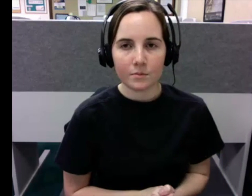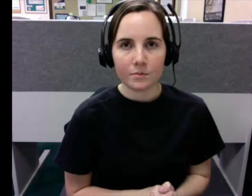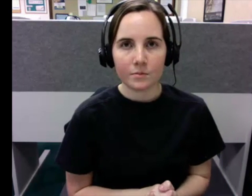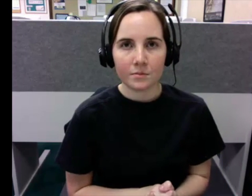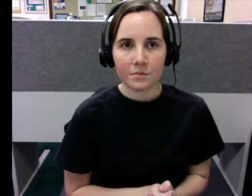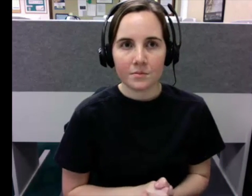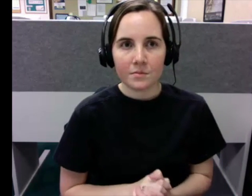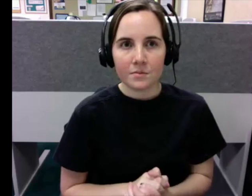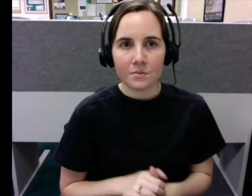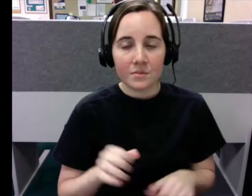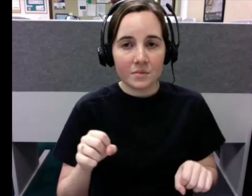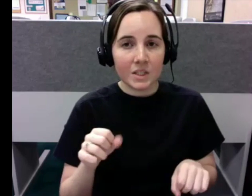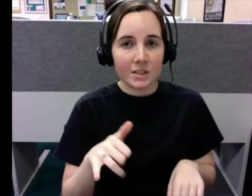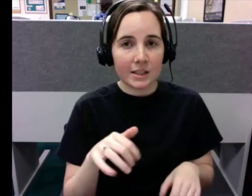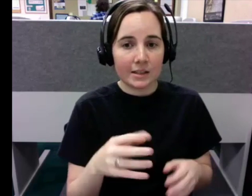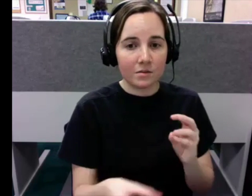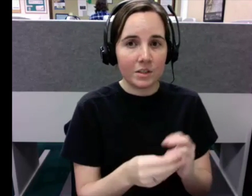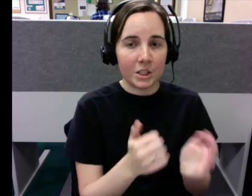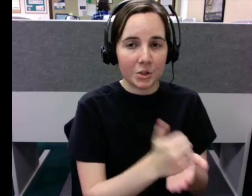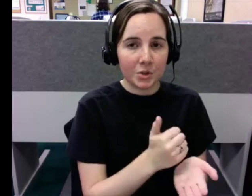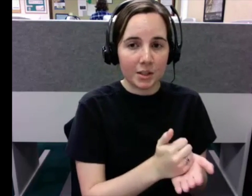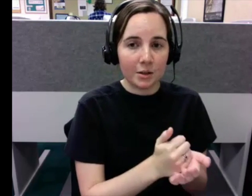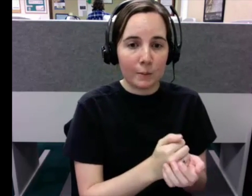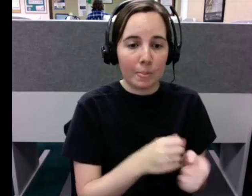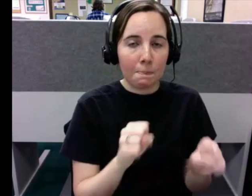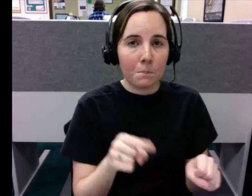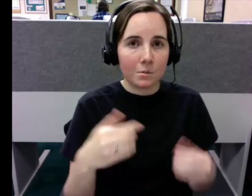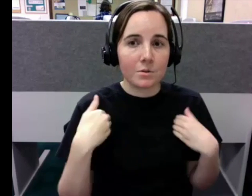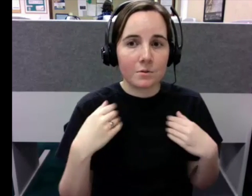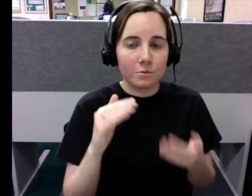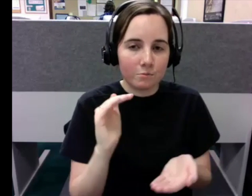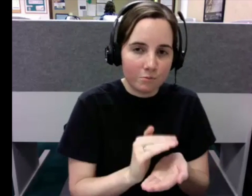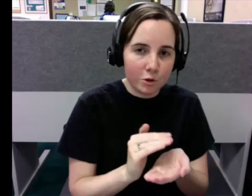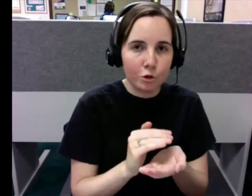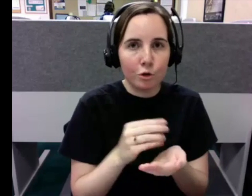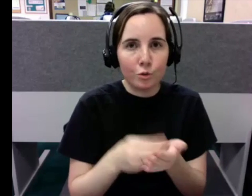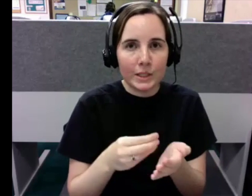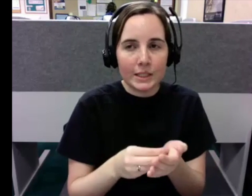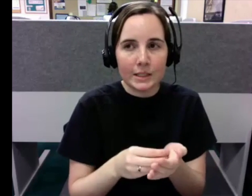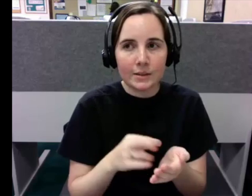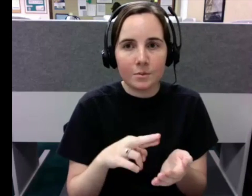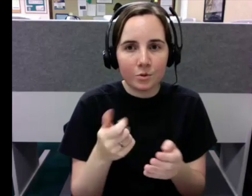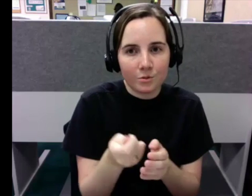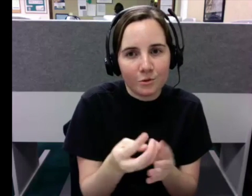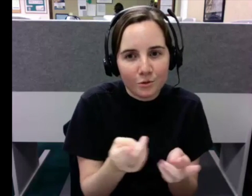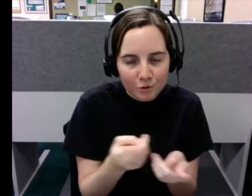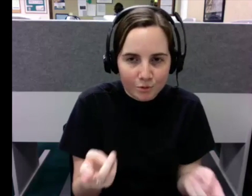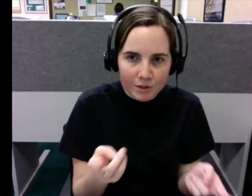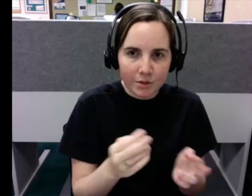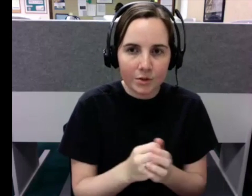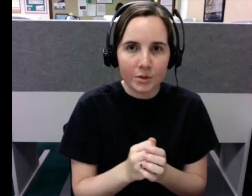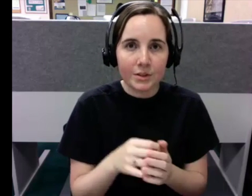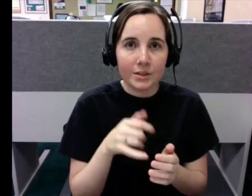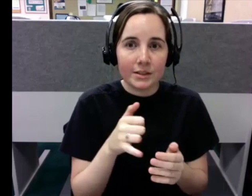resources. These income and resource limits change each year and aren't the same as the SSI income and